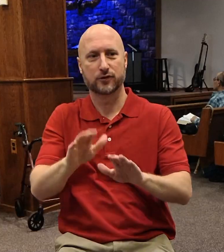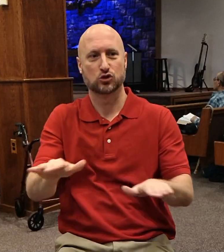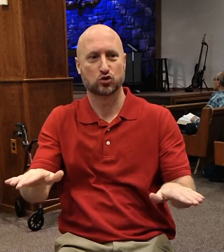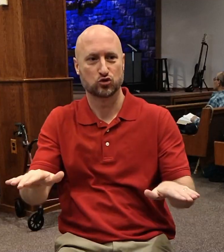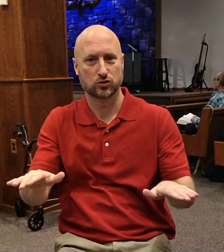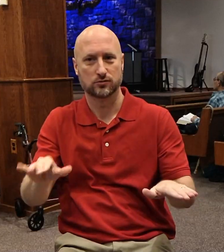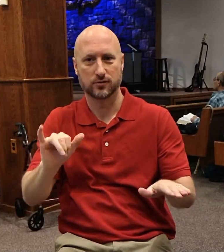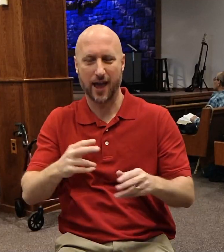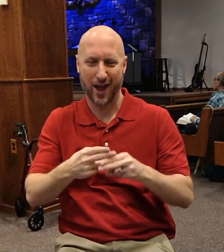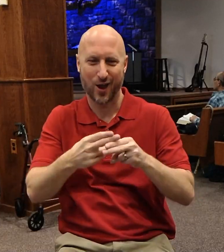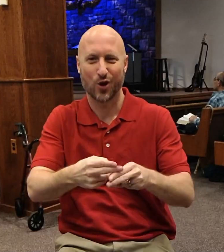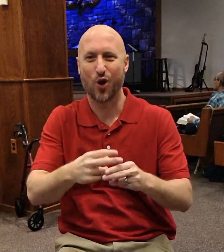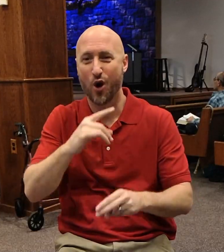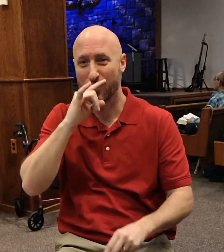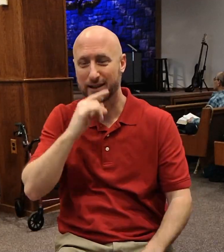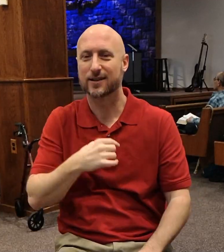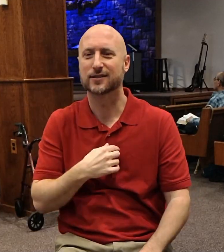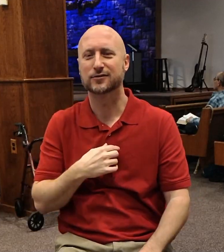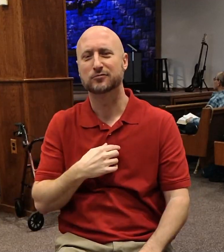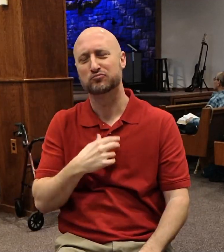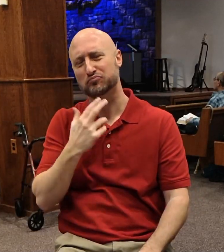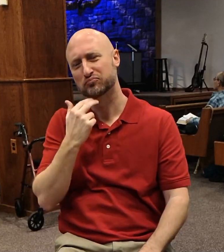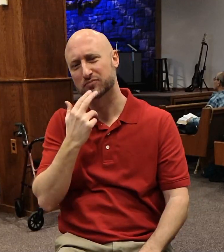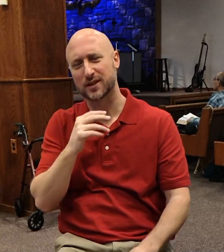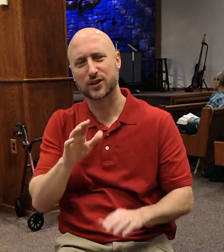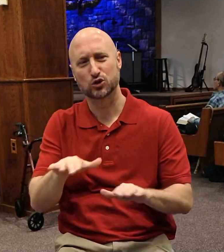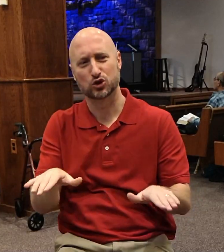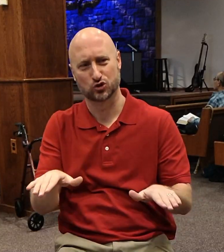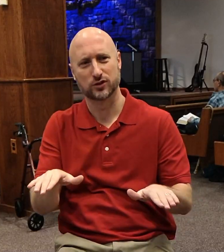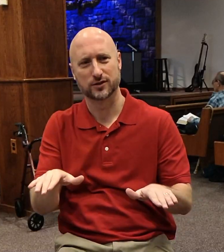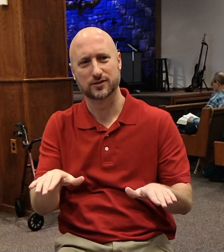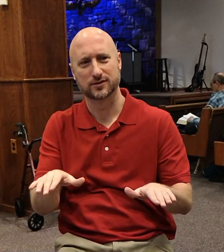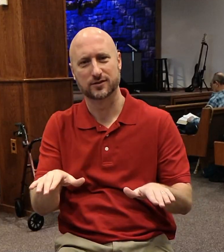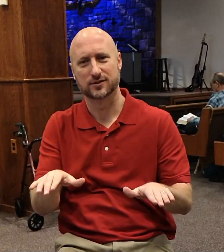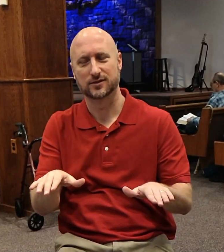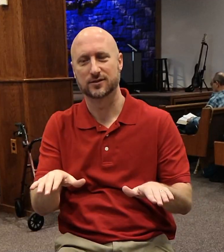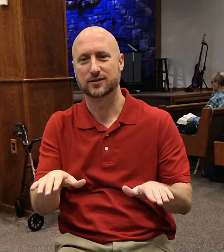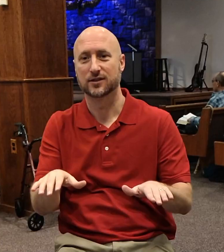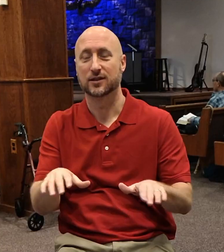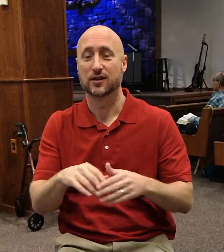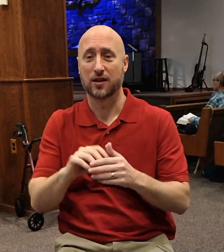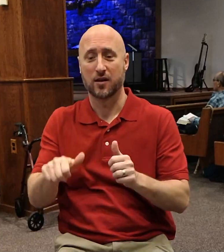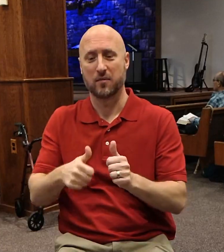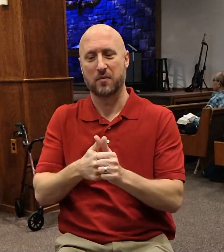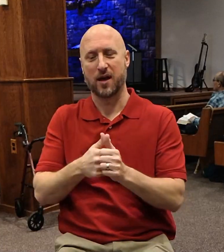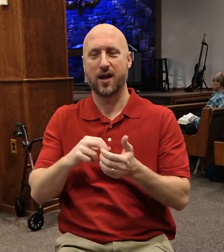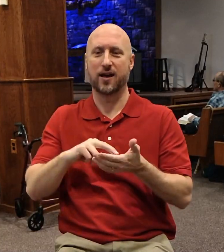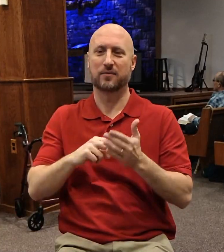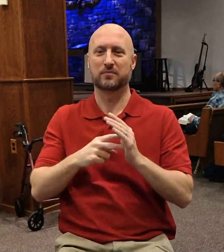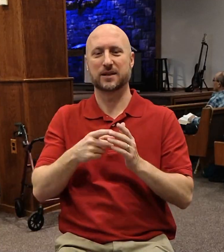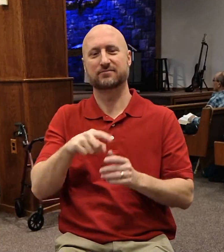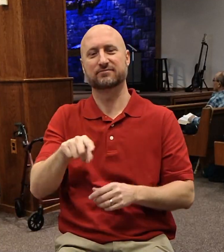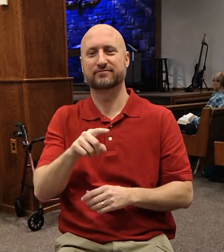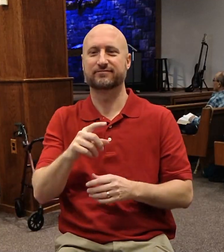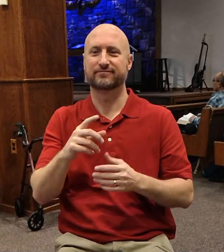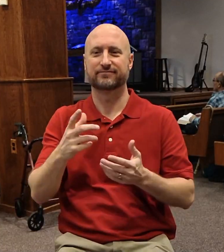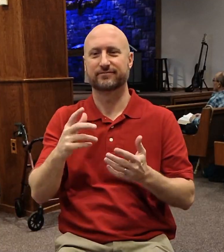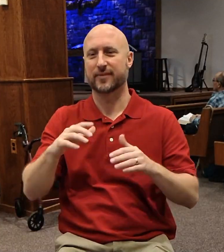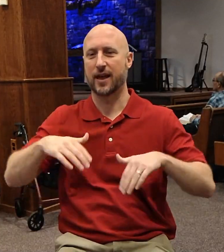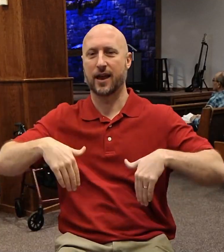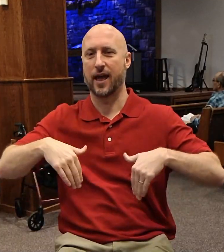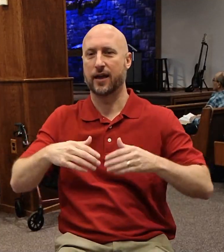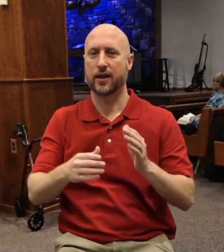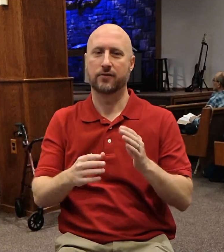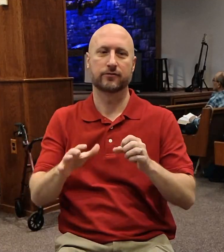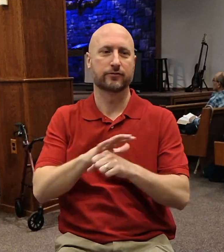your kids. Technia. It also insinuates a level of immaturity. And he's looking around at them.